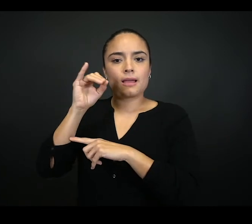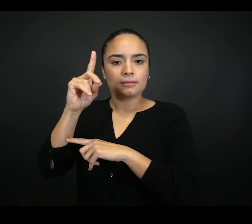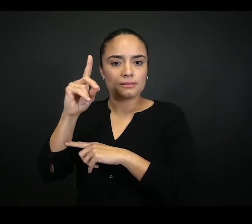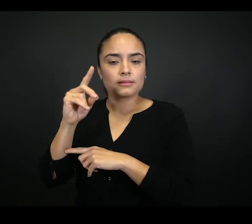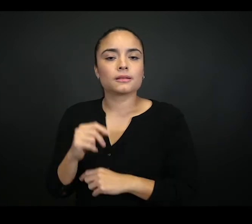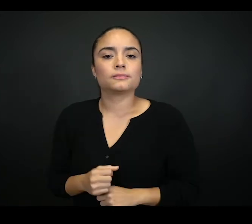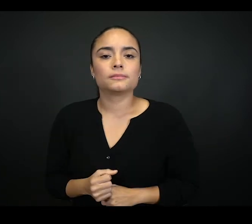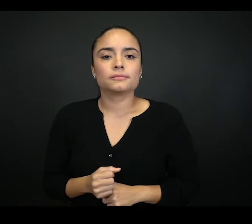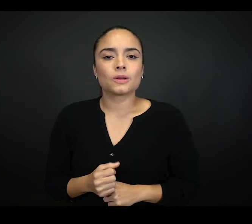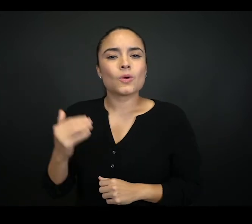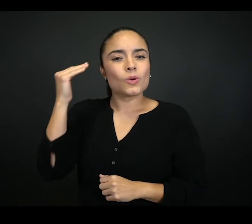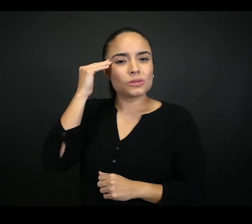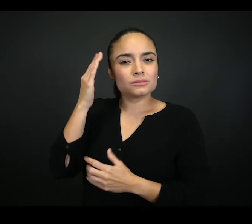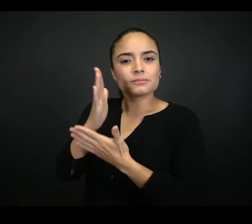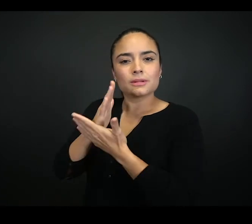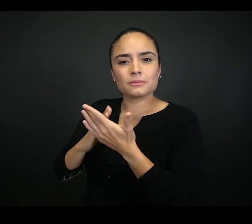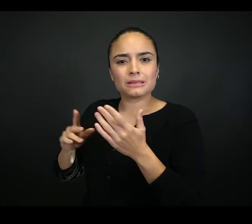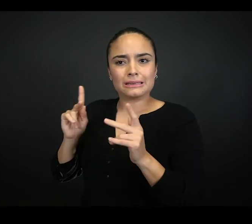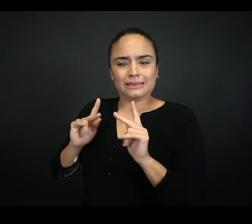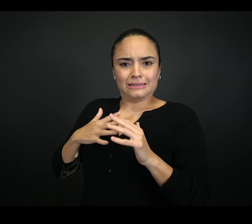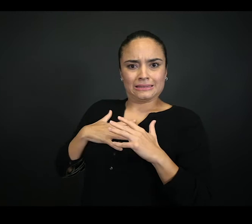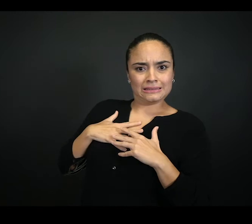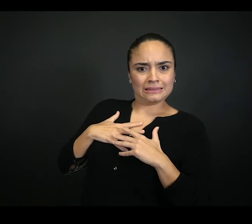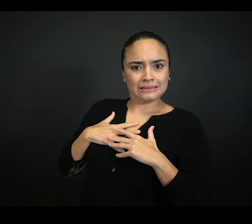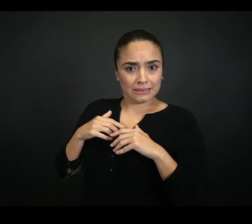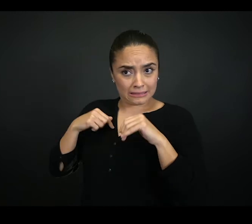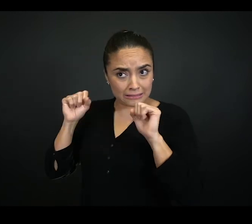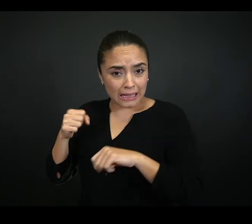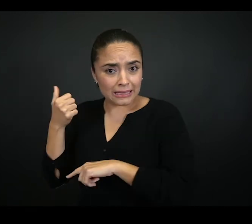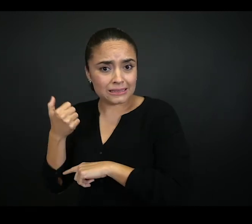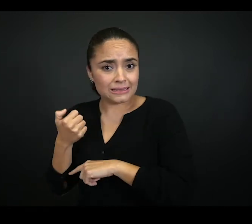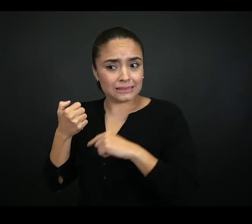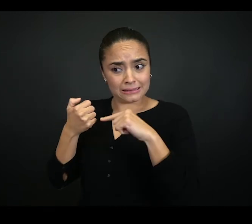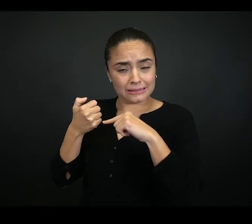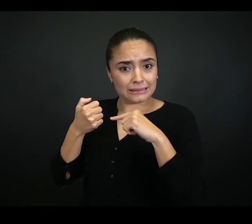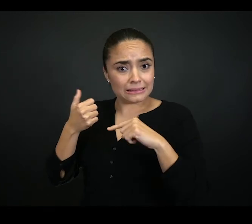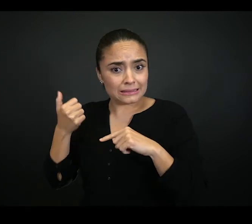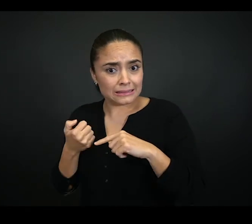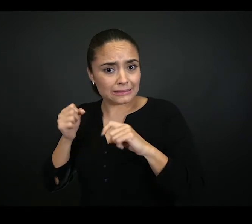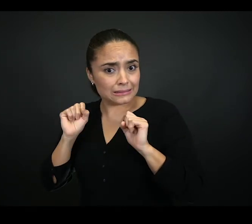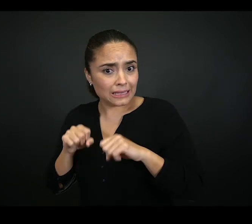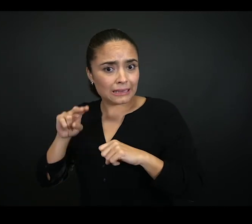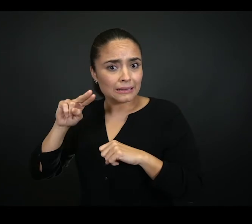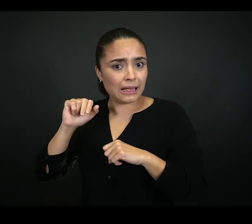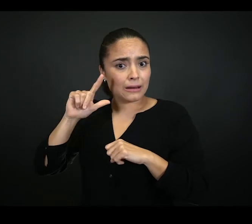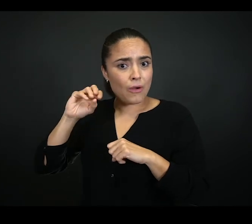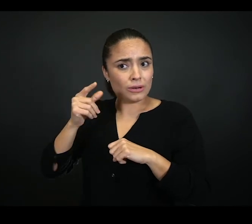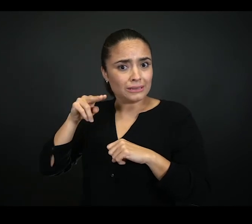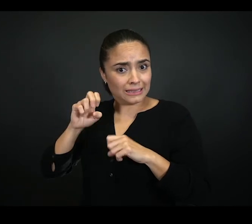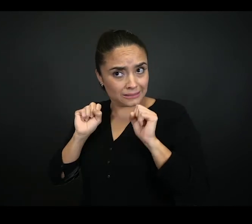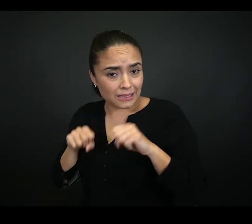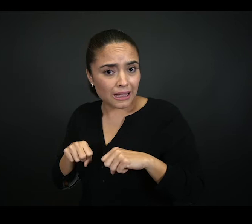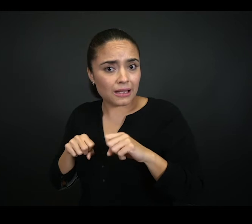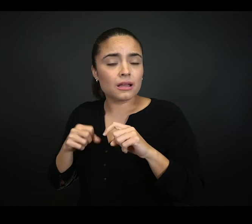will work on the opioid. I think there's been some confusion about whether or not it works in a benzo overdose. Should people even